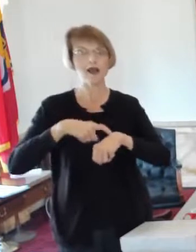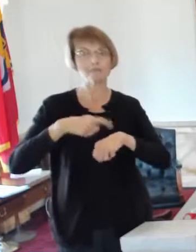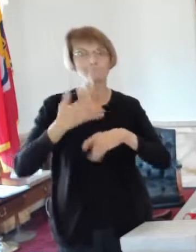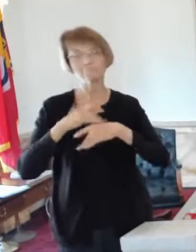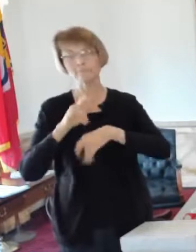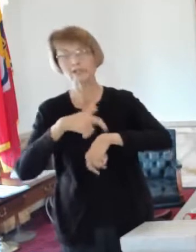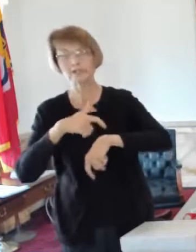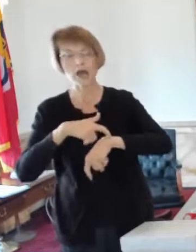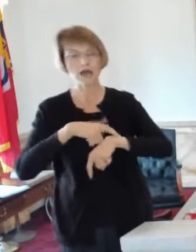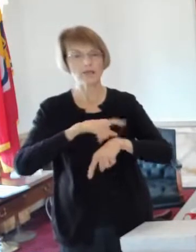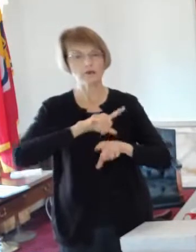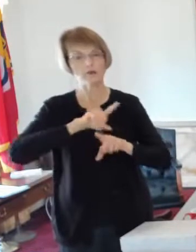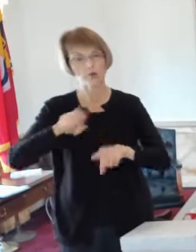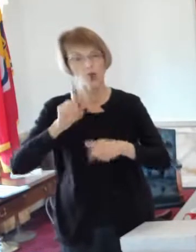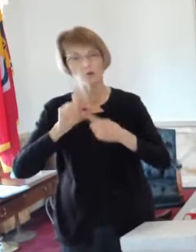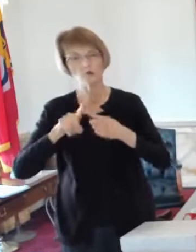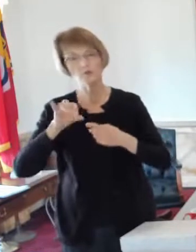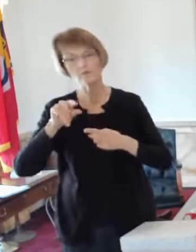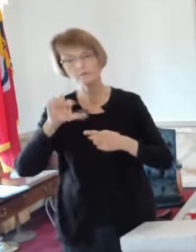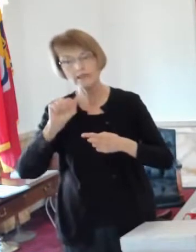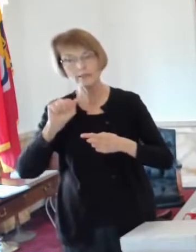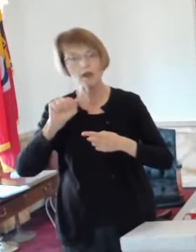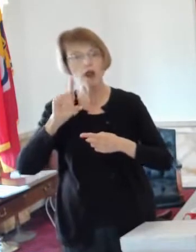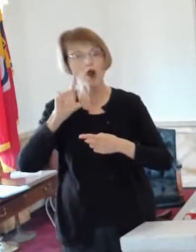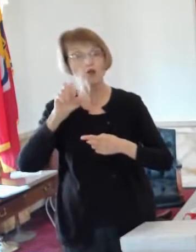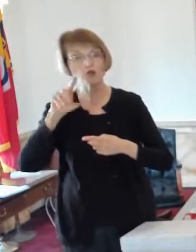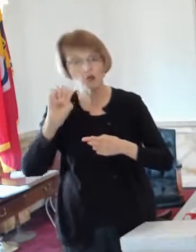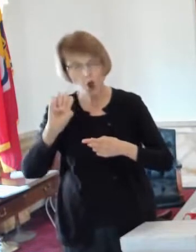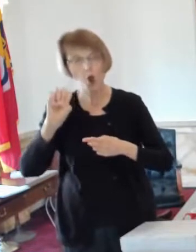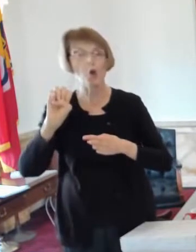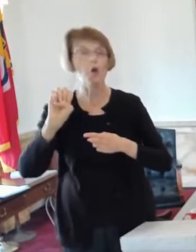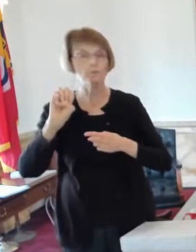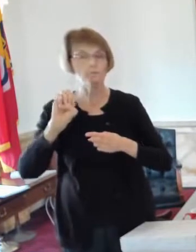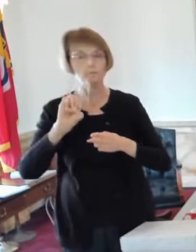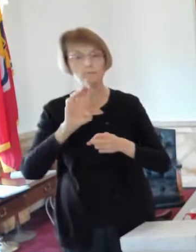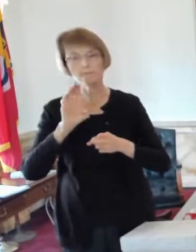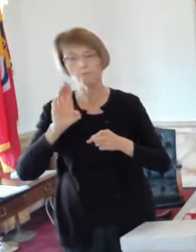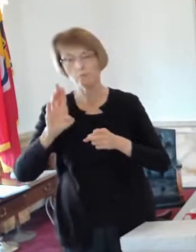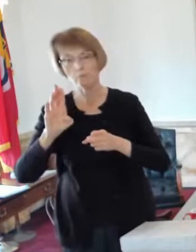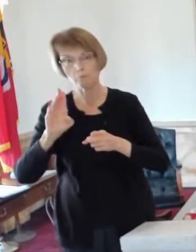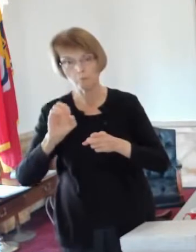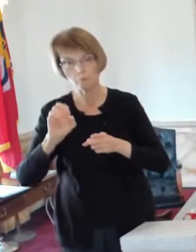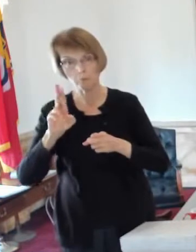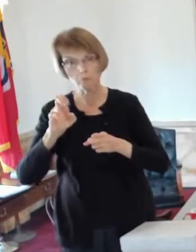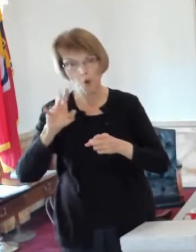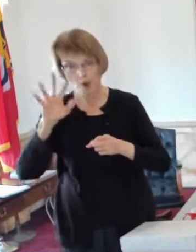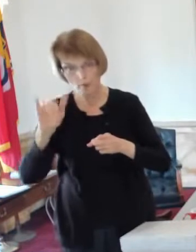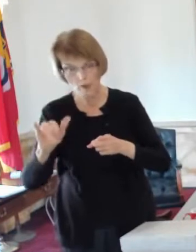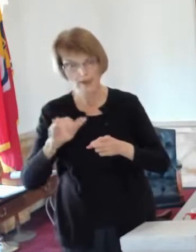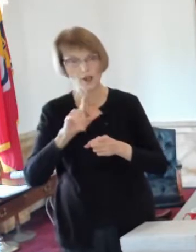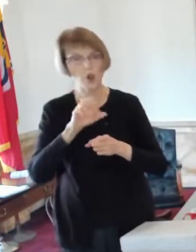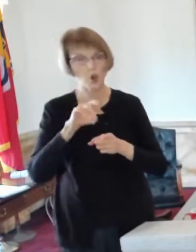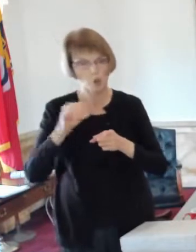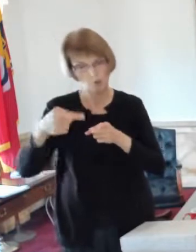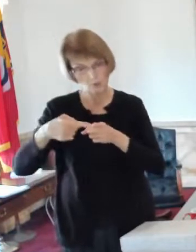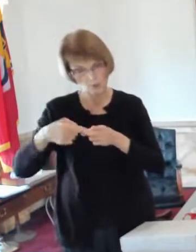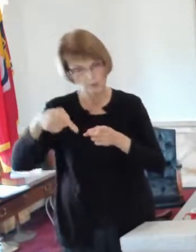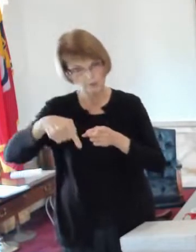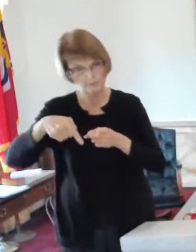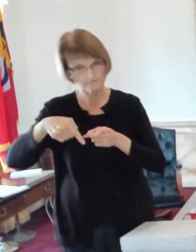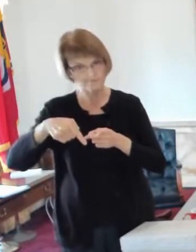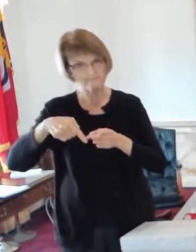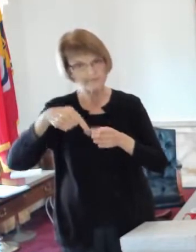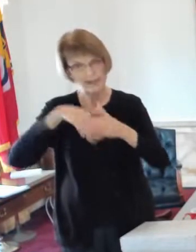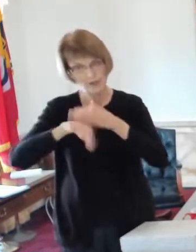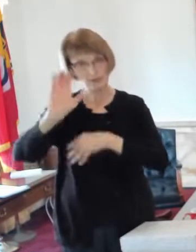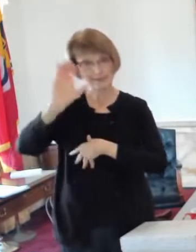corner of Broadway and Cole, go in the Dome. There are hundreds of people working there. It's very efficient. It does not take very long,